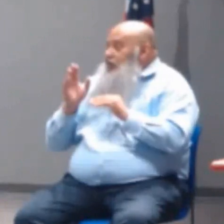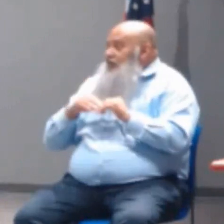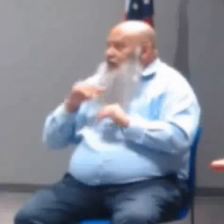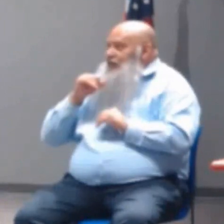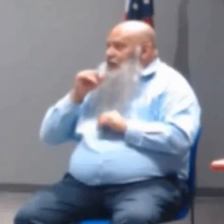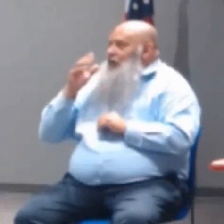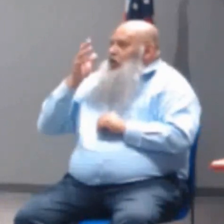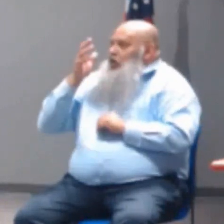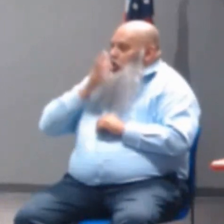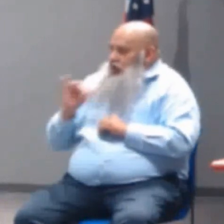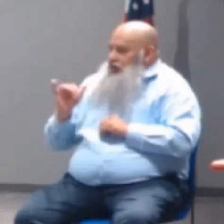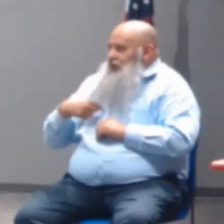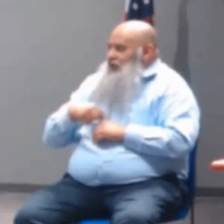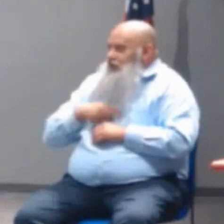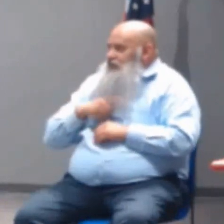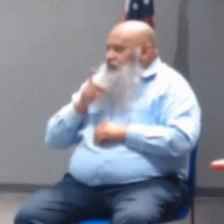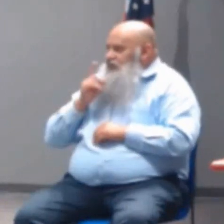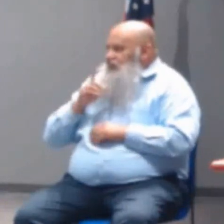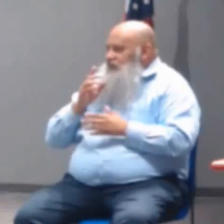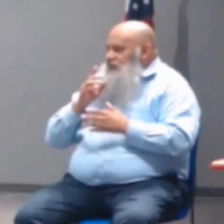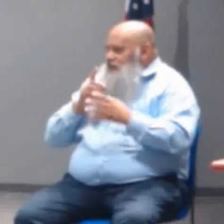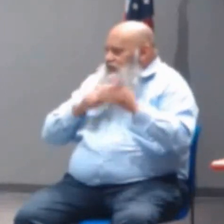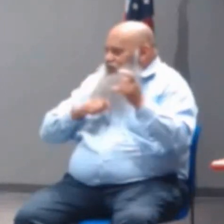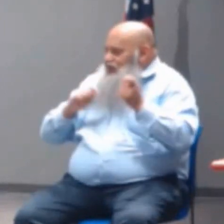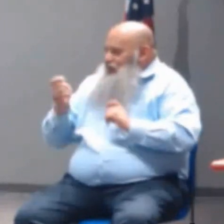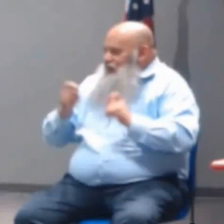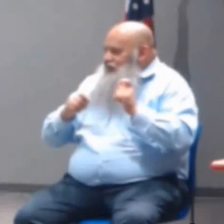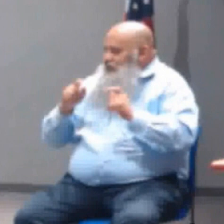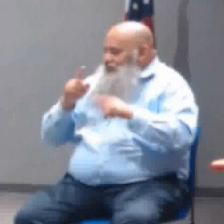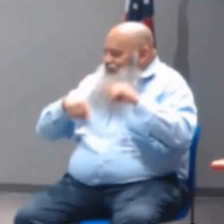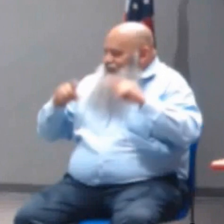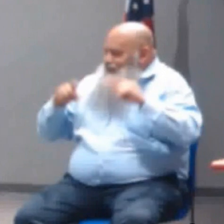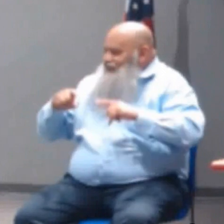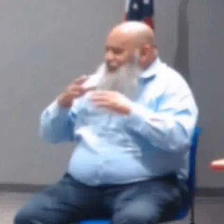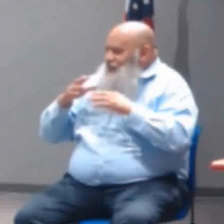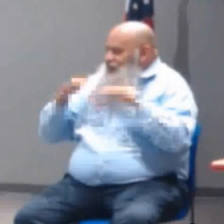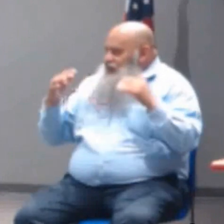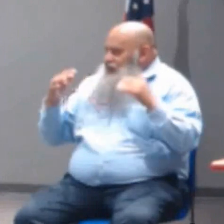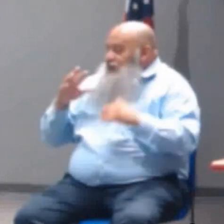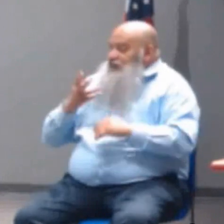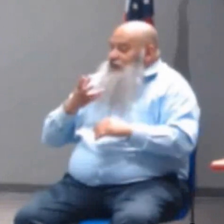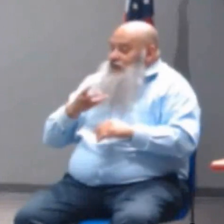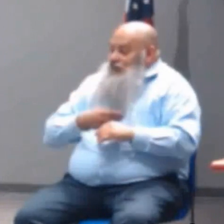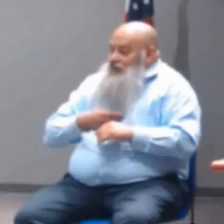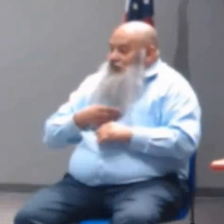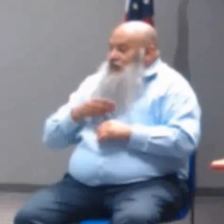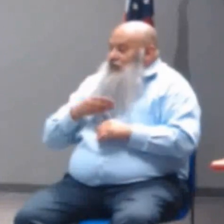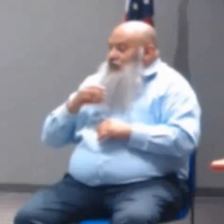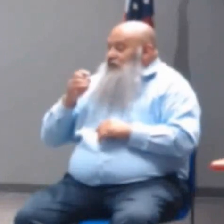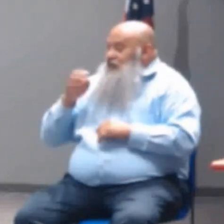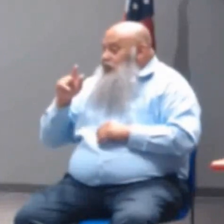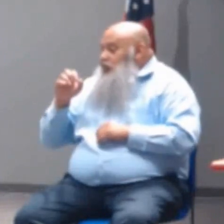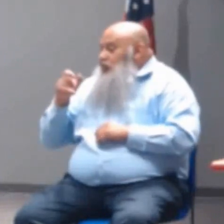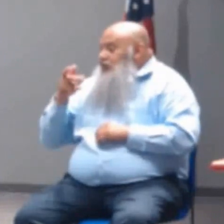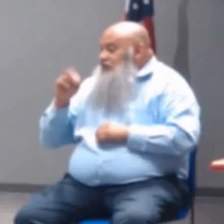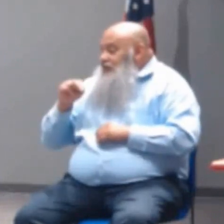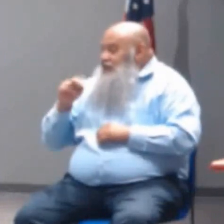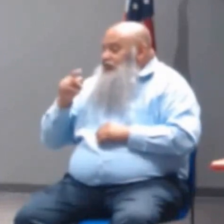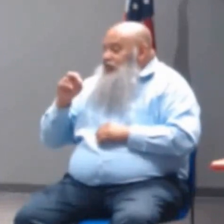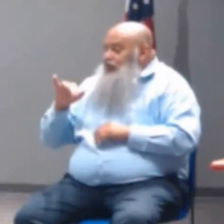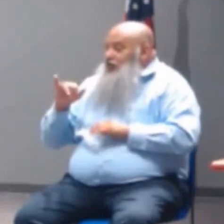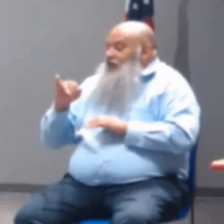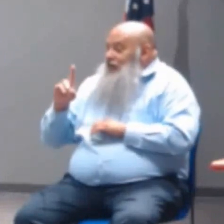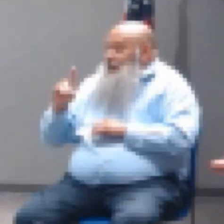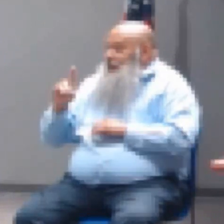us. There's a whole range of dimensions of diversity. And sexual orientation and gender identity are some of those